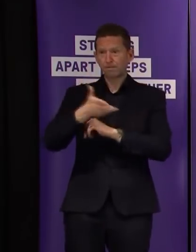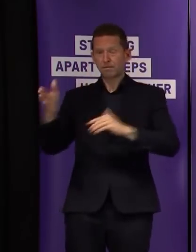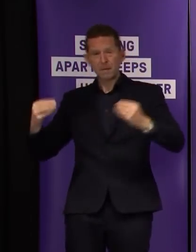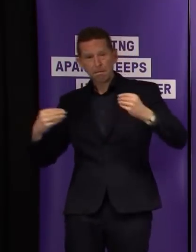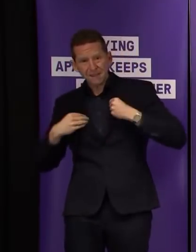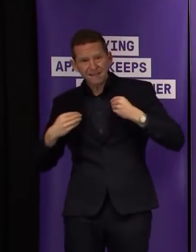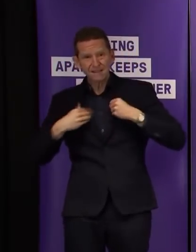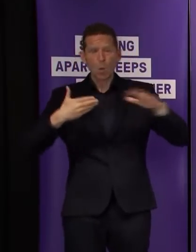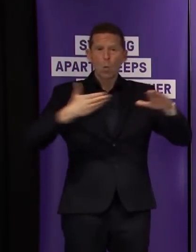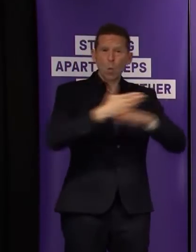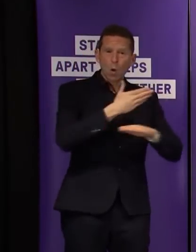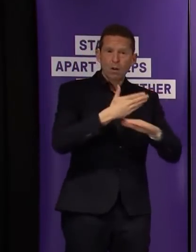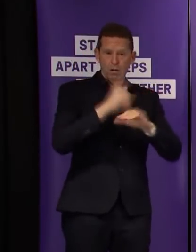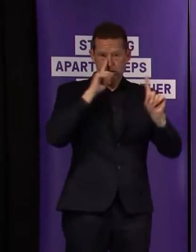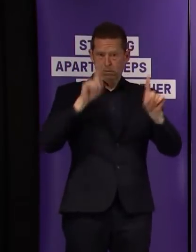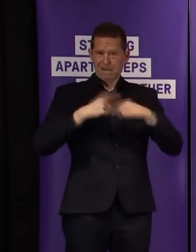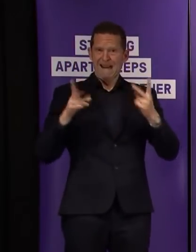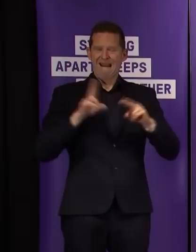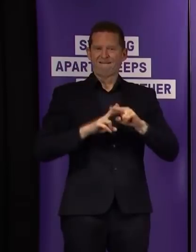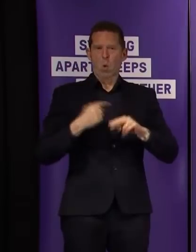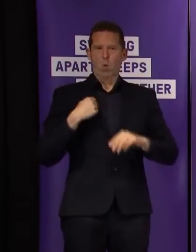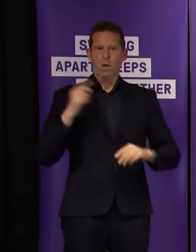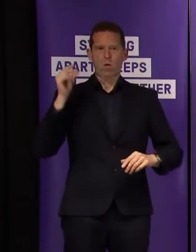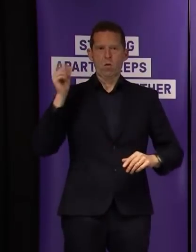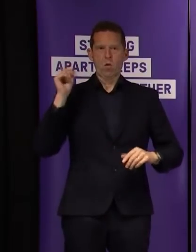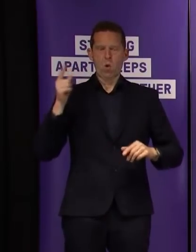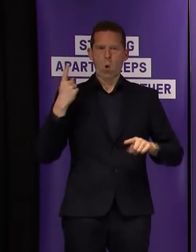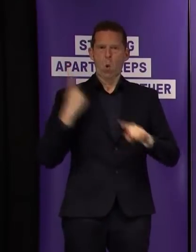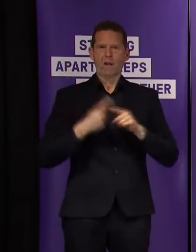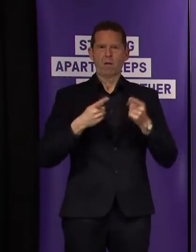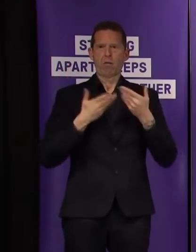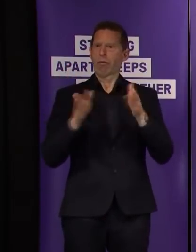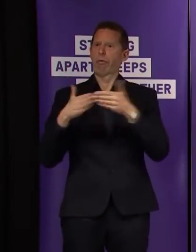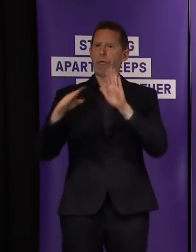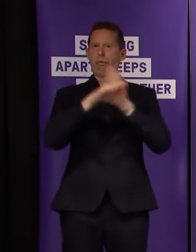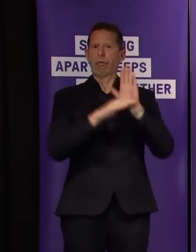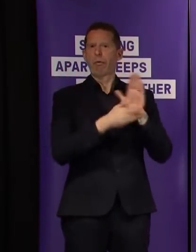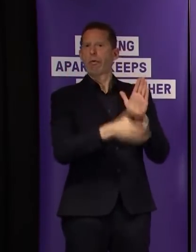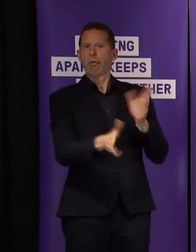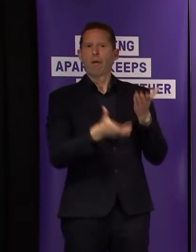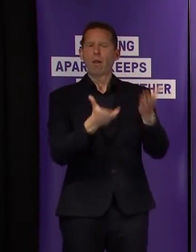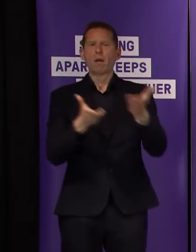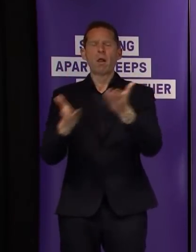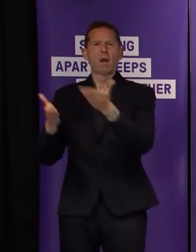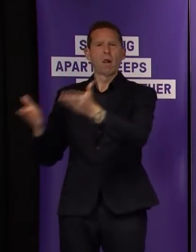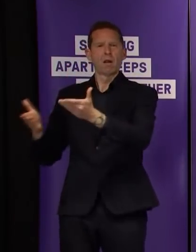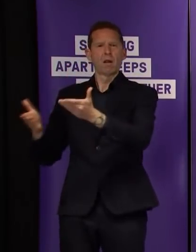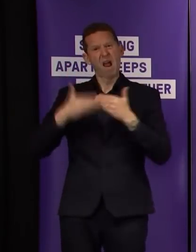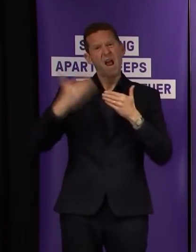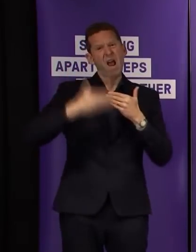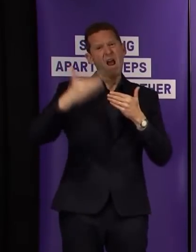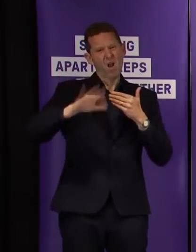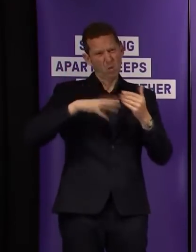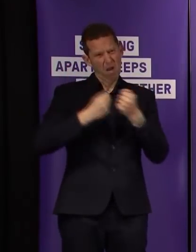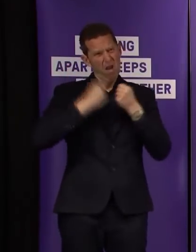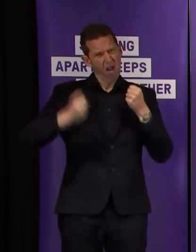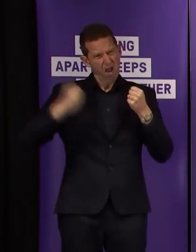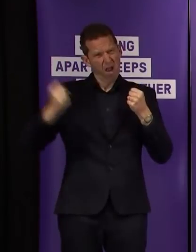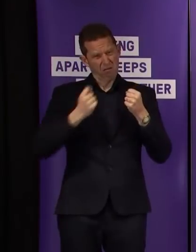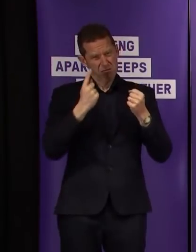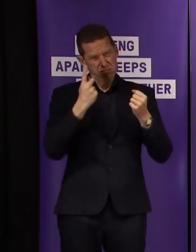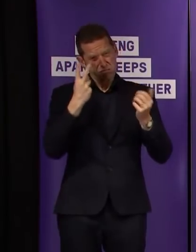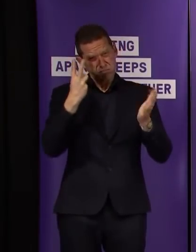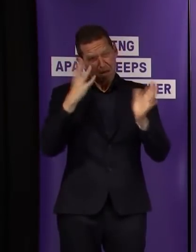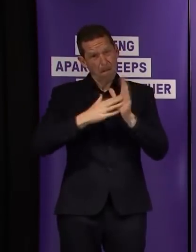That will simply be impossible if we are in and out of restrictions for months and months and months and fail